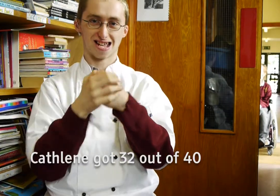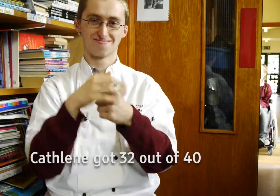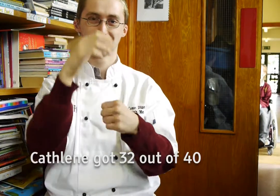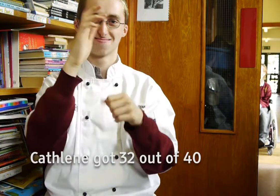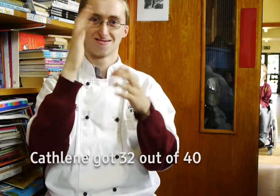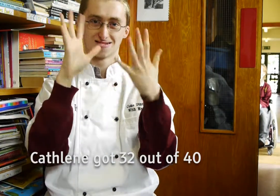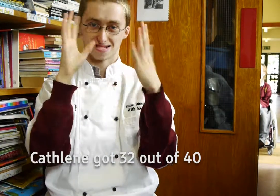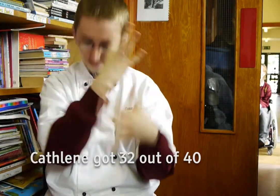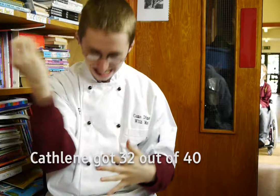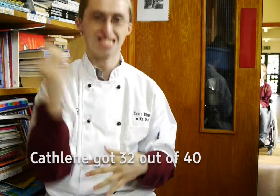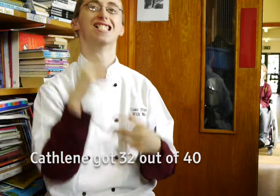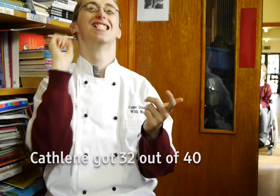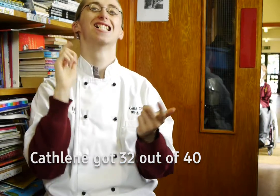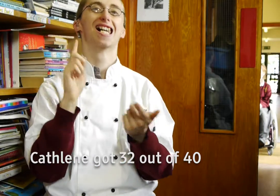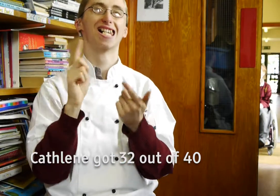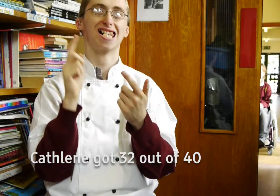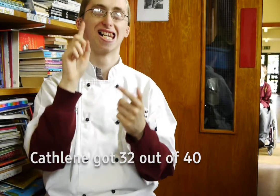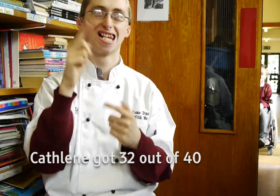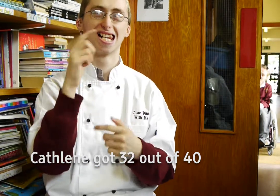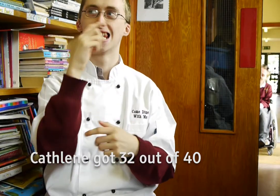And Kathleen got 32 out of 40.